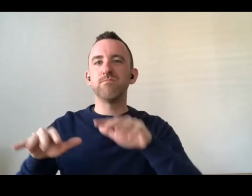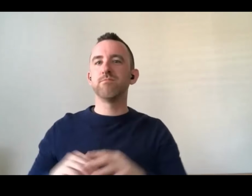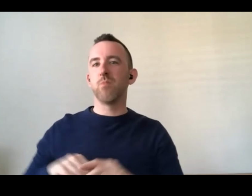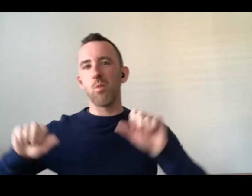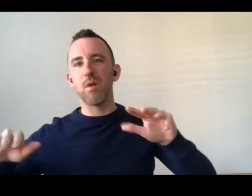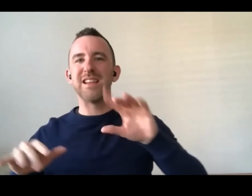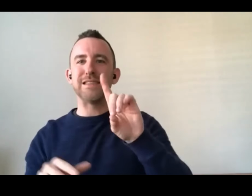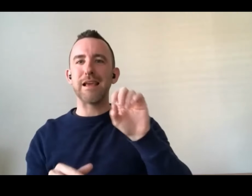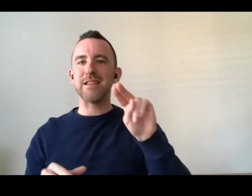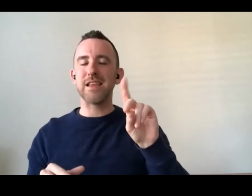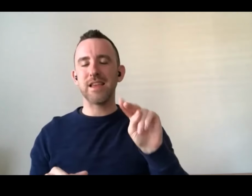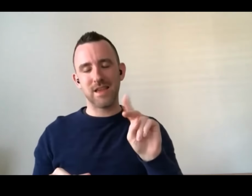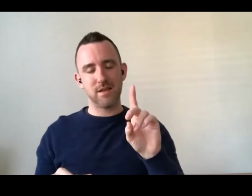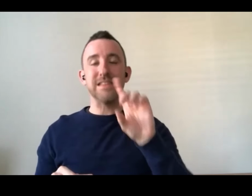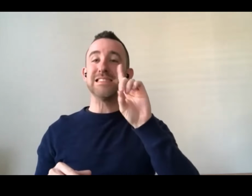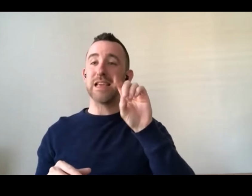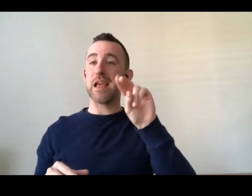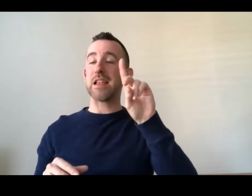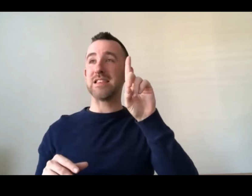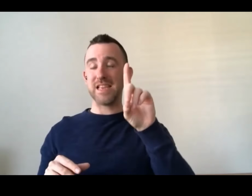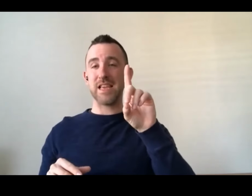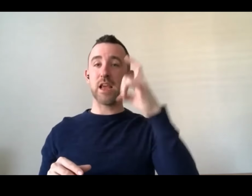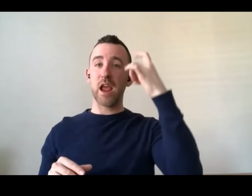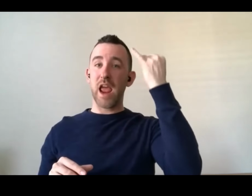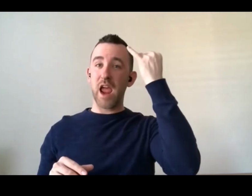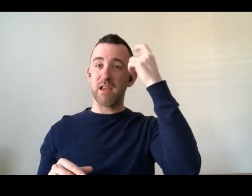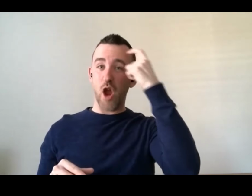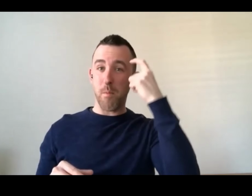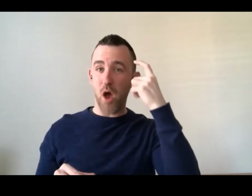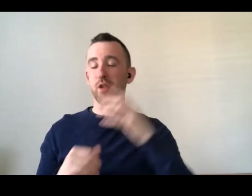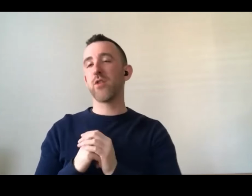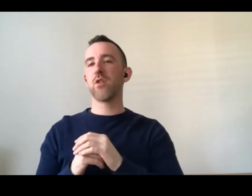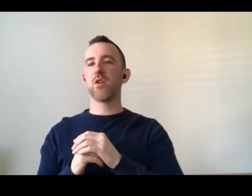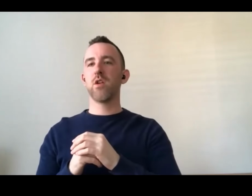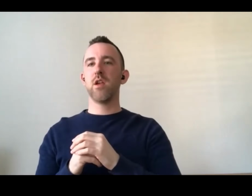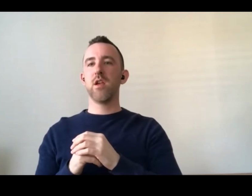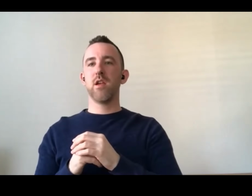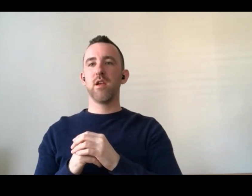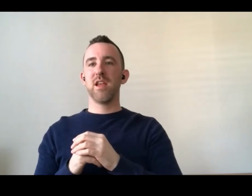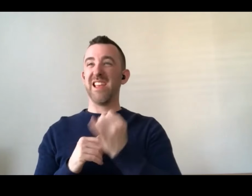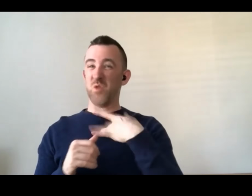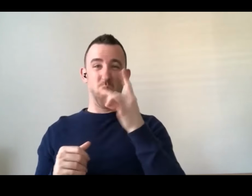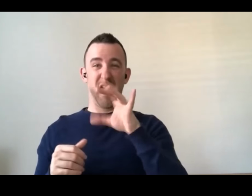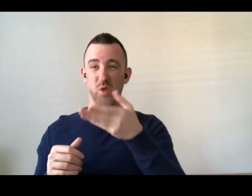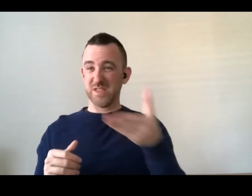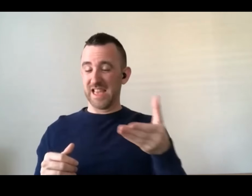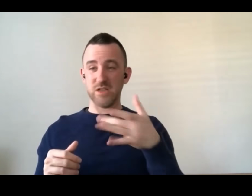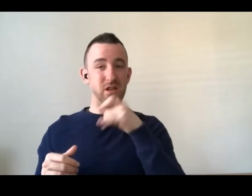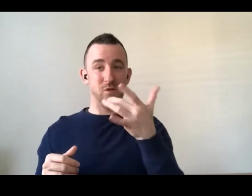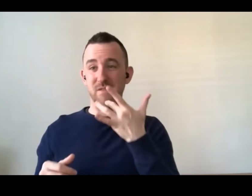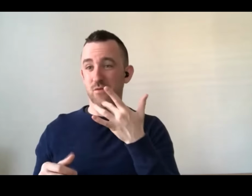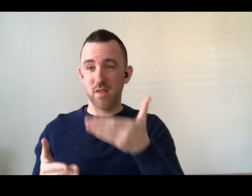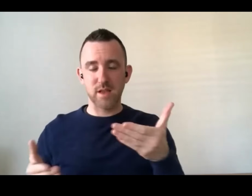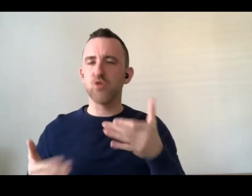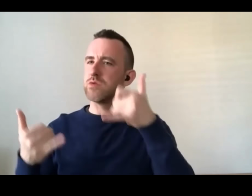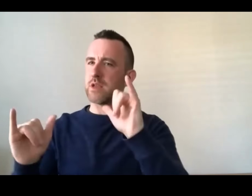D&D and Lord of the Rings and Harry Potter, and you like any of these things, you're going to have a great time. If you don't like those things, or those aren't your favorite things, you're still going to